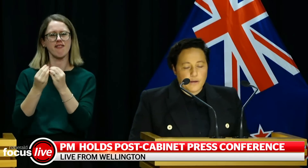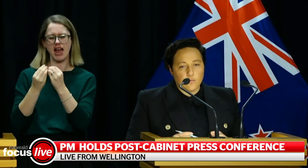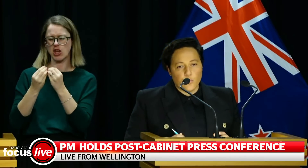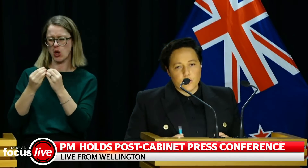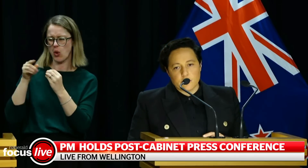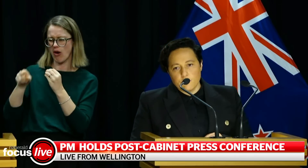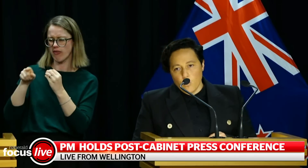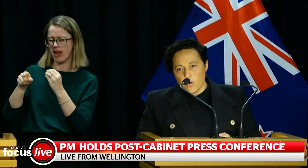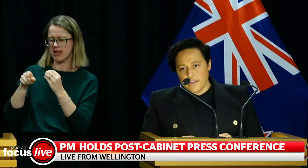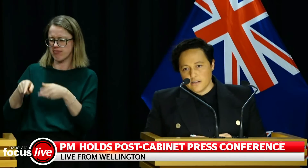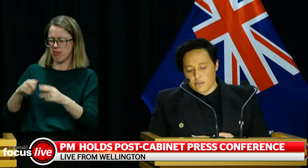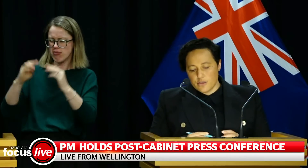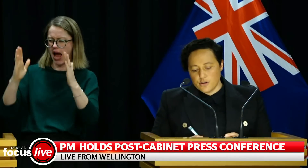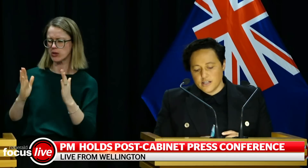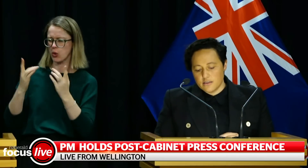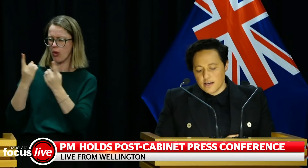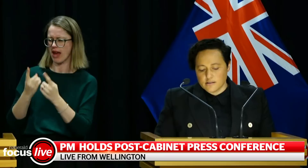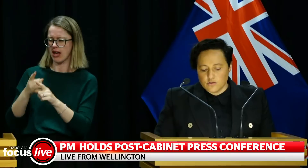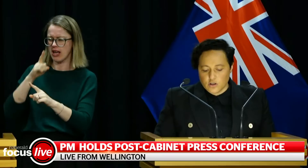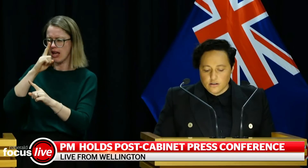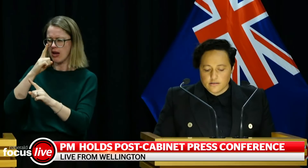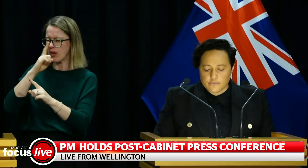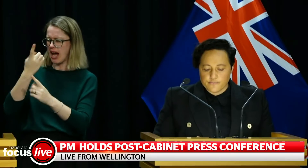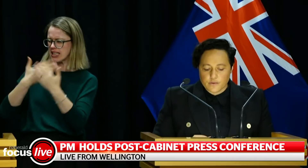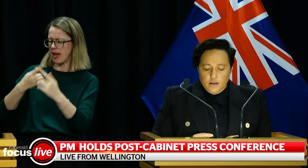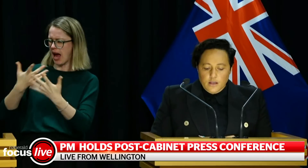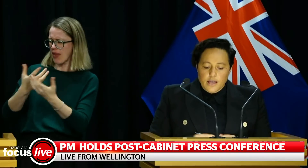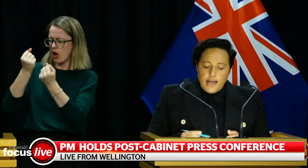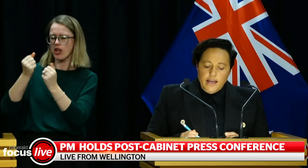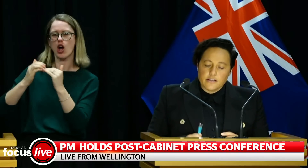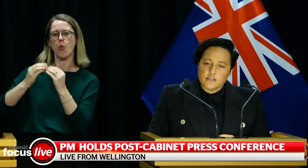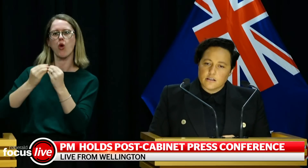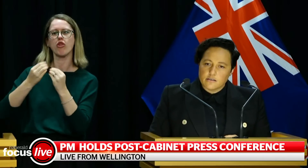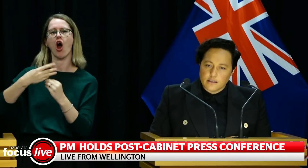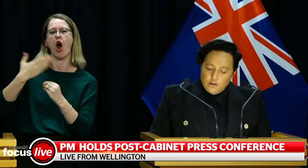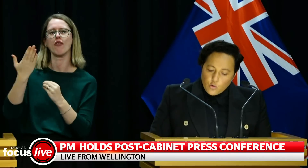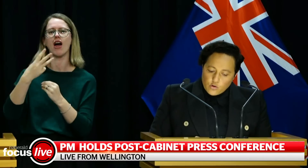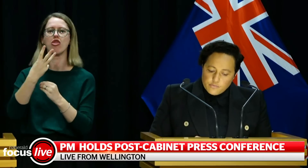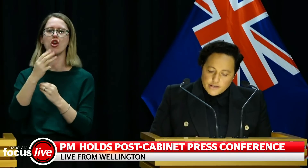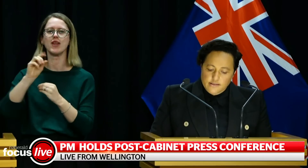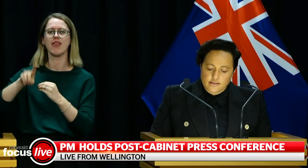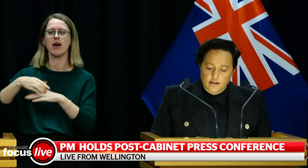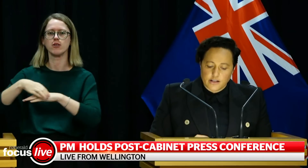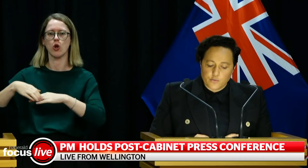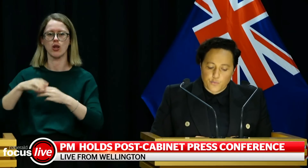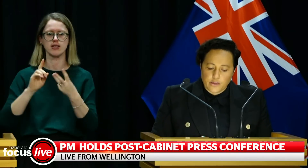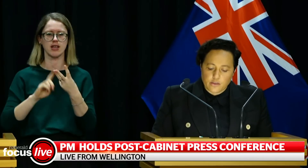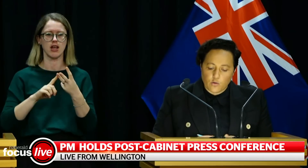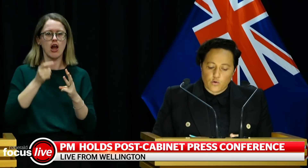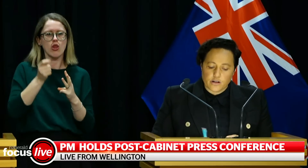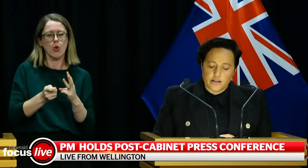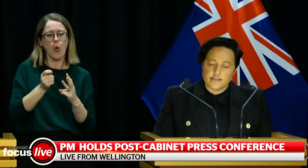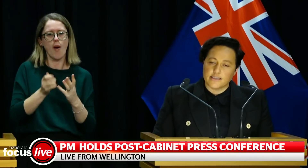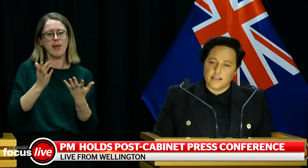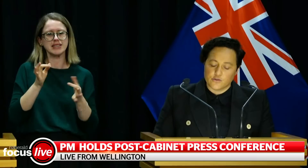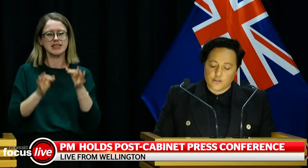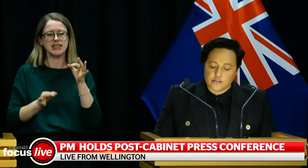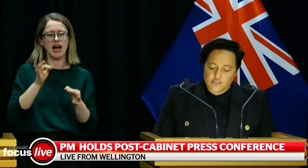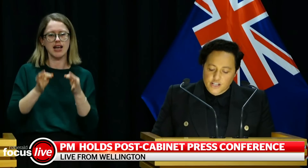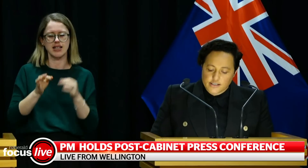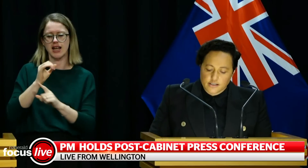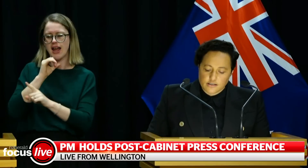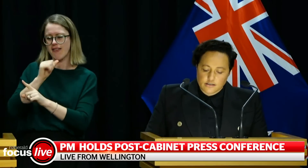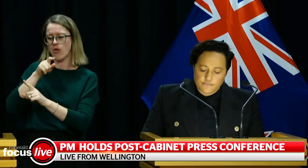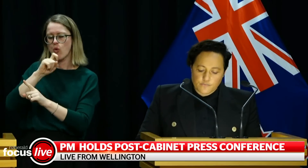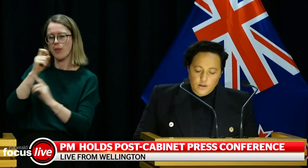explained being worth more than $30,000, and that the court must decide whether the order is in the interest